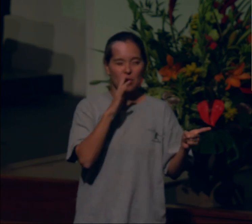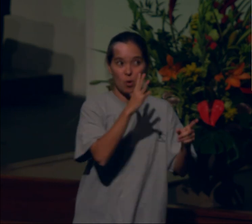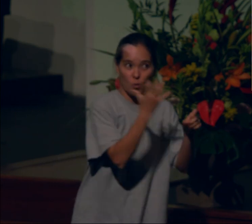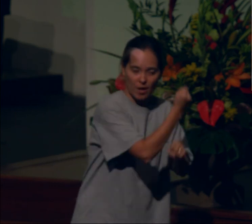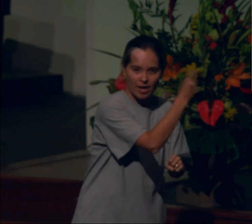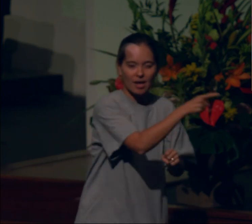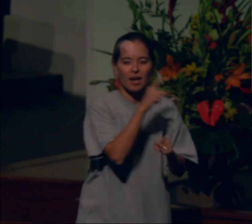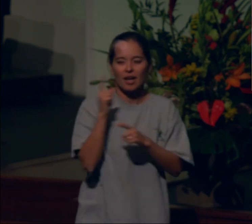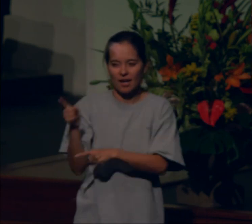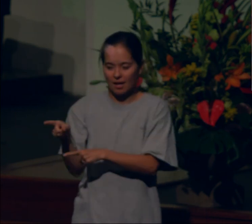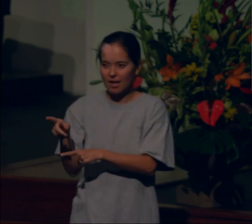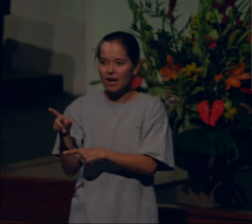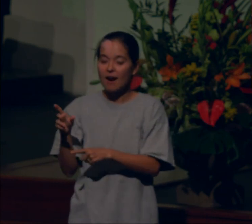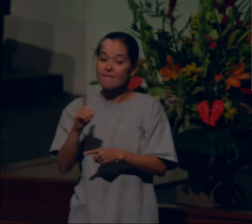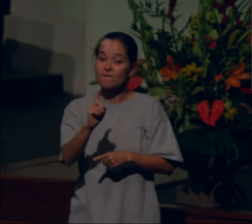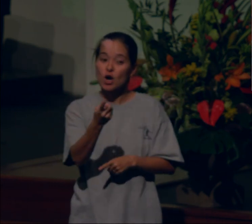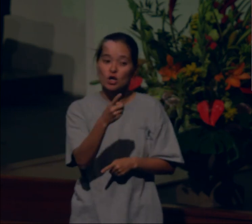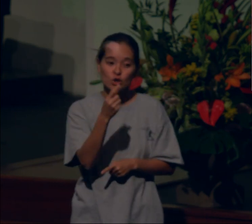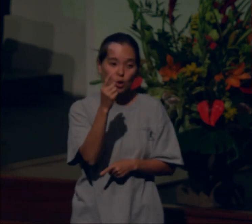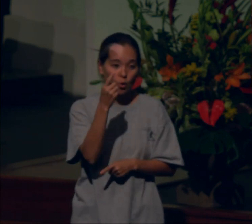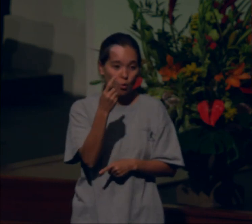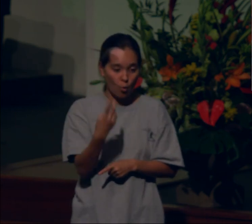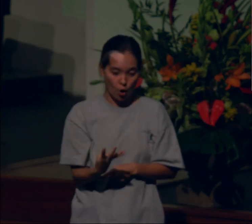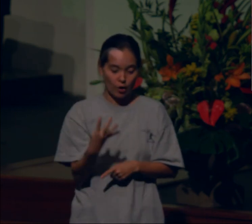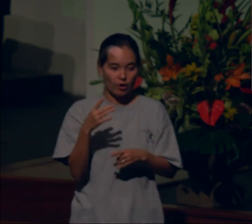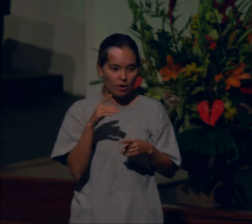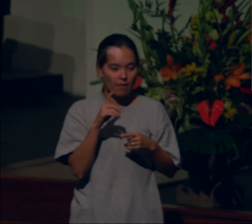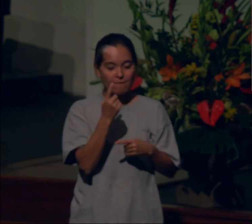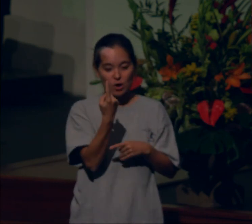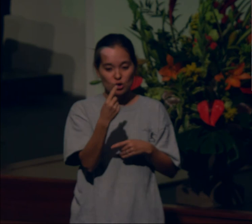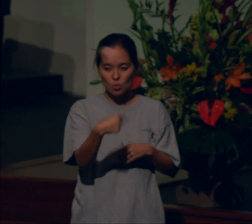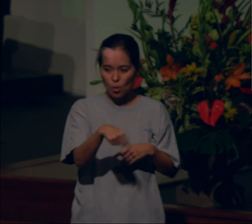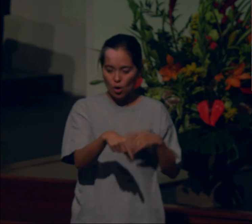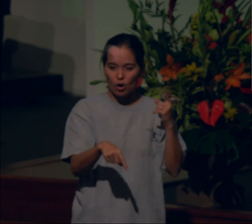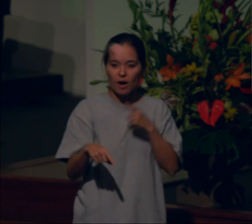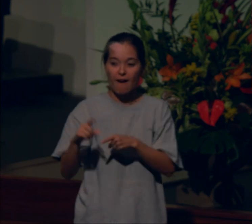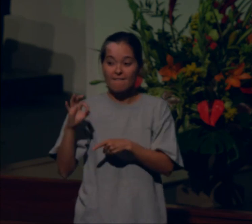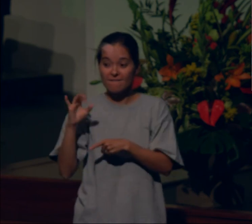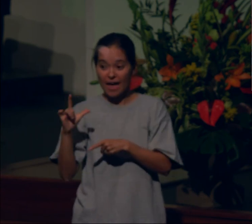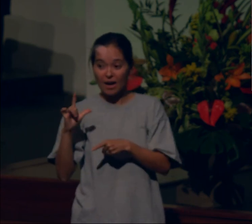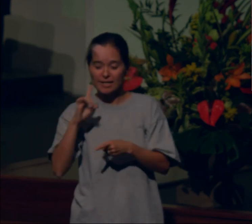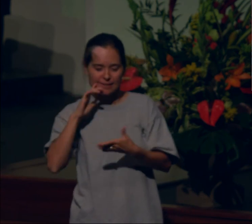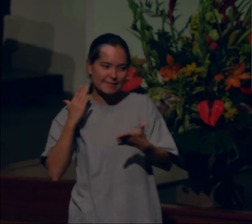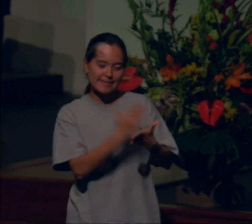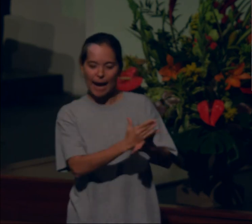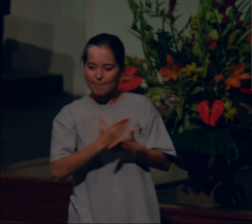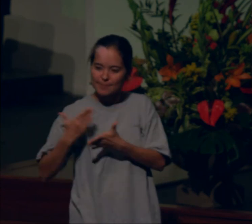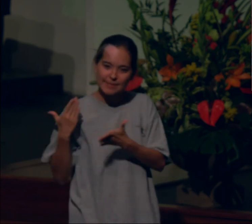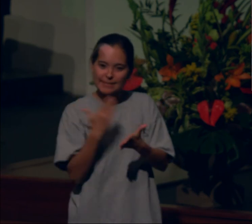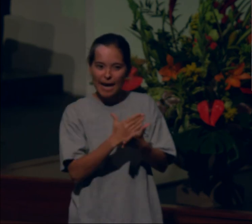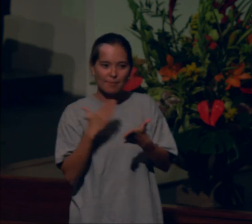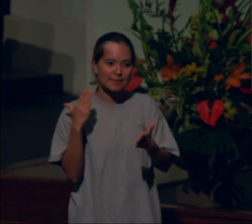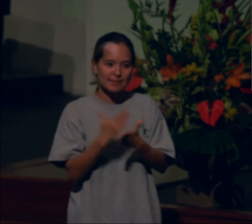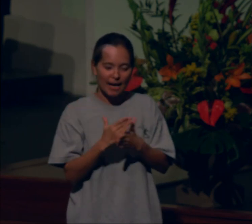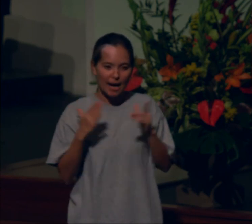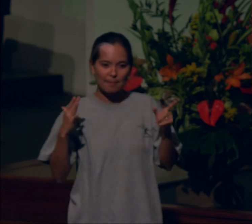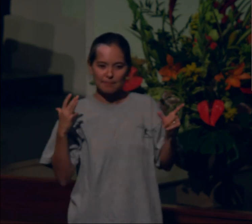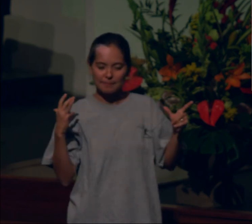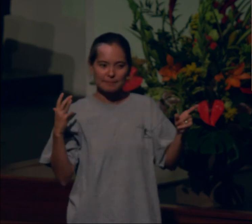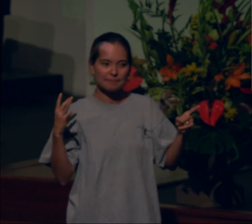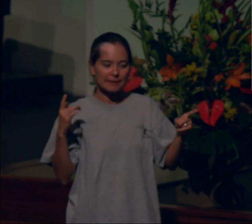Game starts, first quarter. The entire first quarter, the Falcons kept stopping everything the Patriots would try to